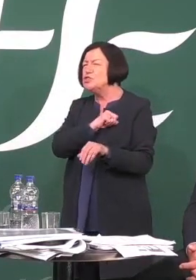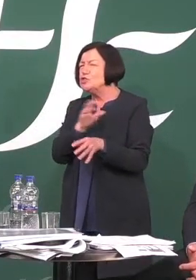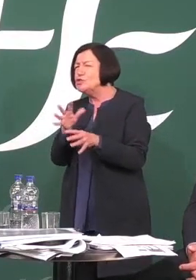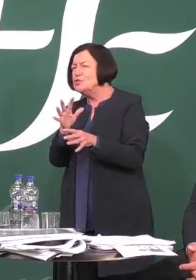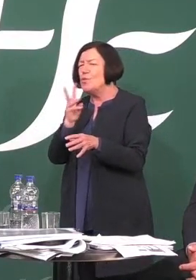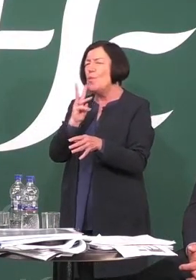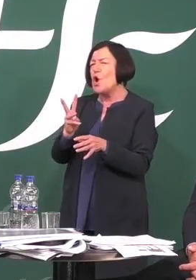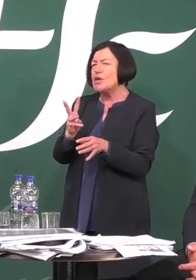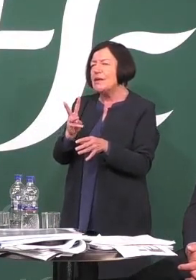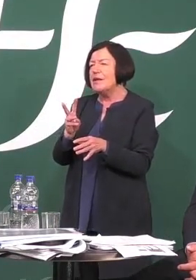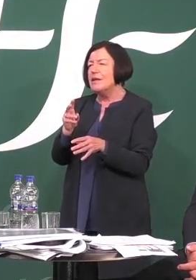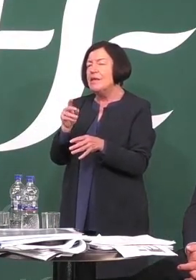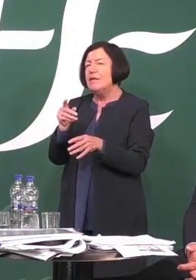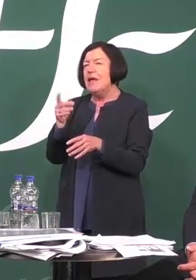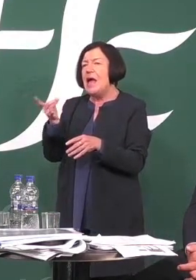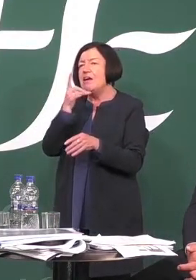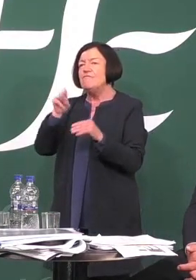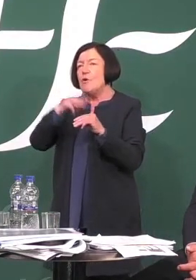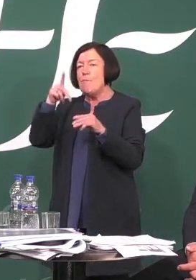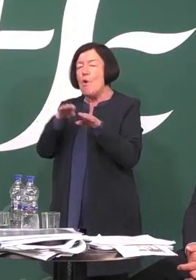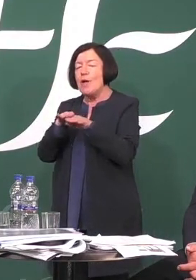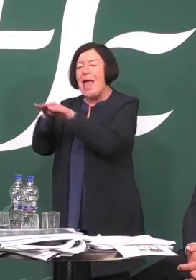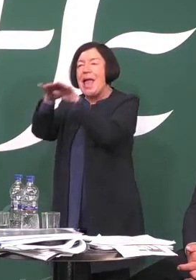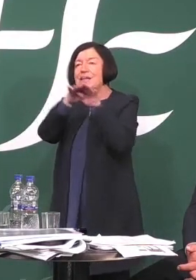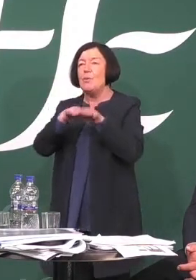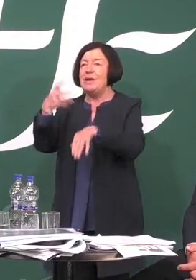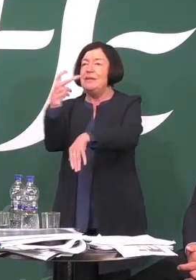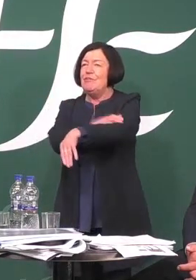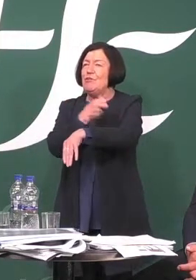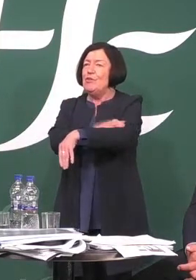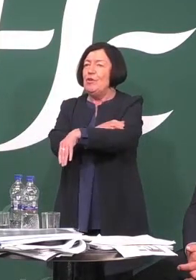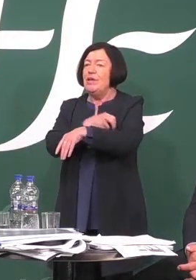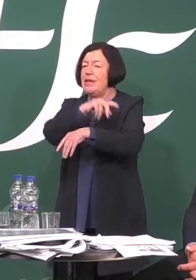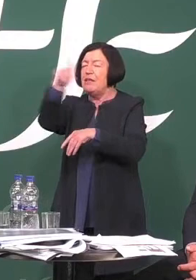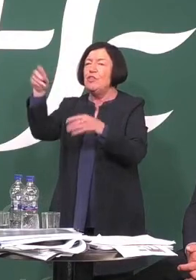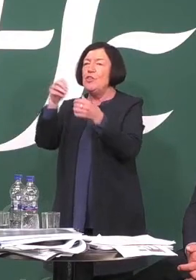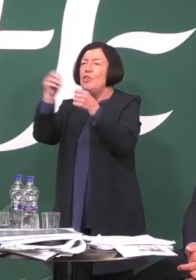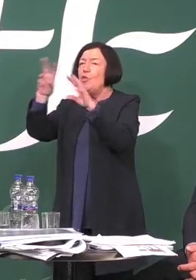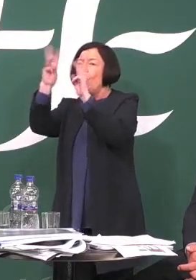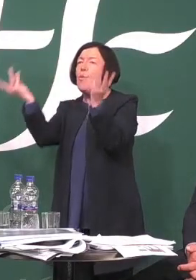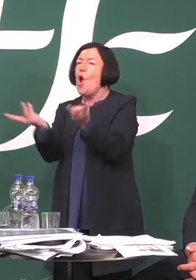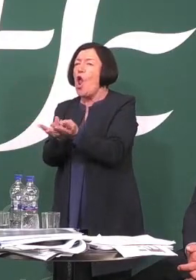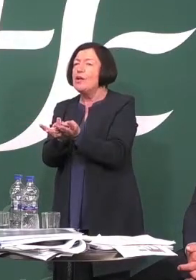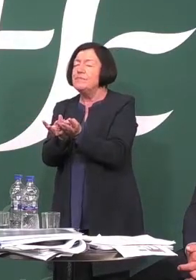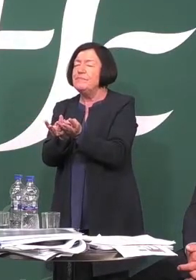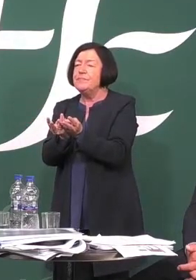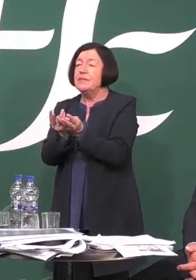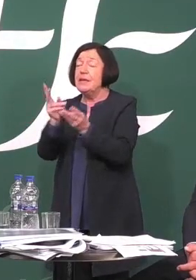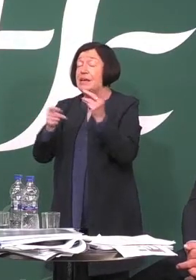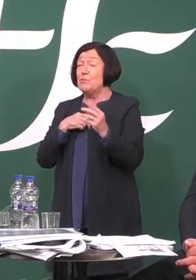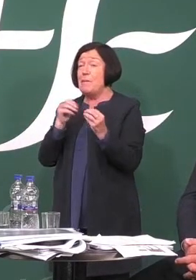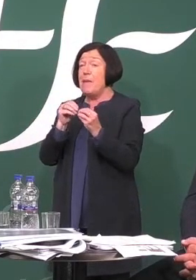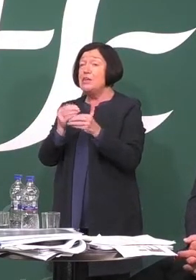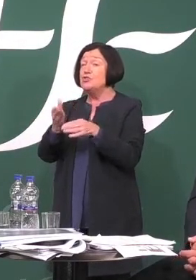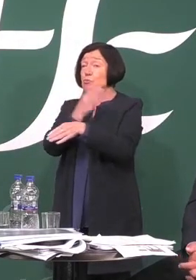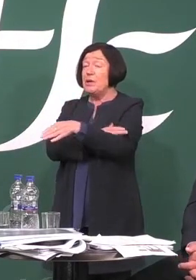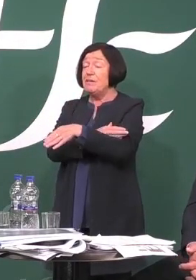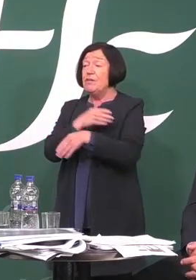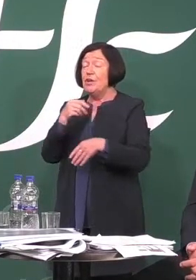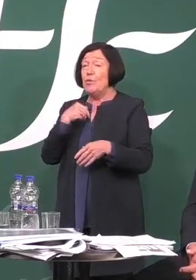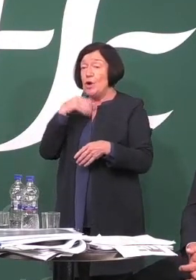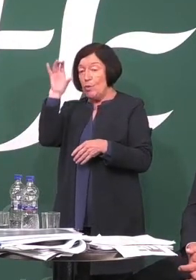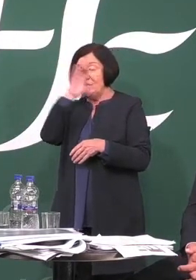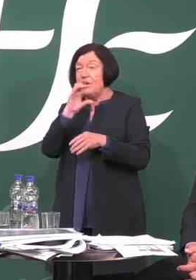wording was. They were calling for more equitable distribution to allow some of the developing world to catch up. As we said earlier, we've received